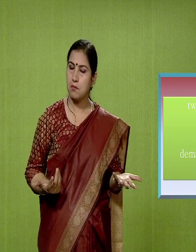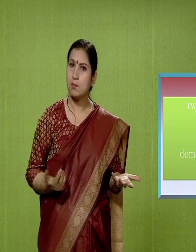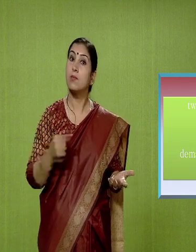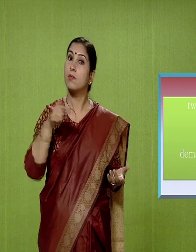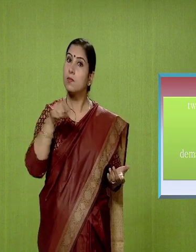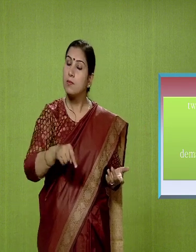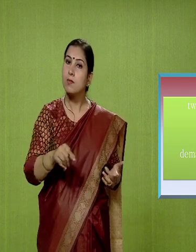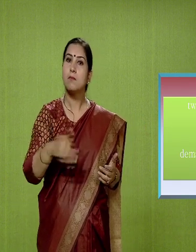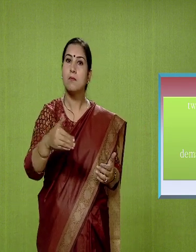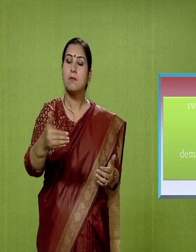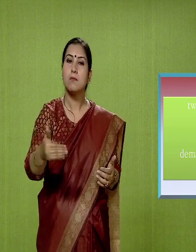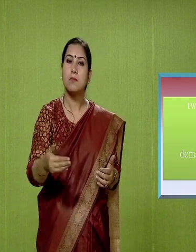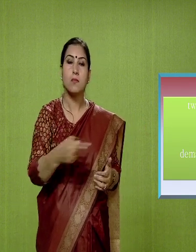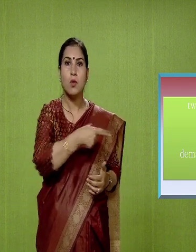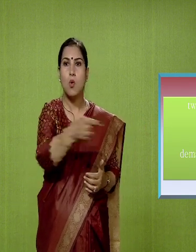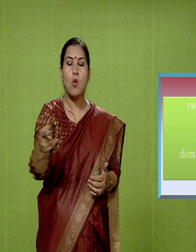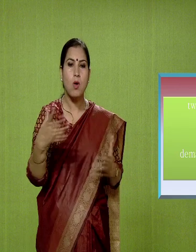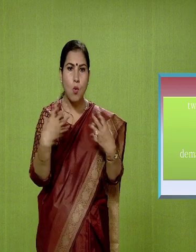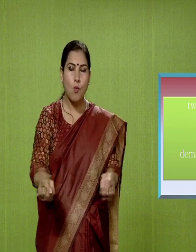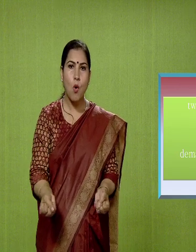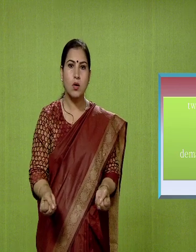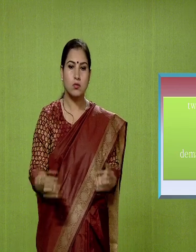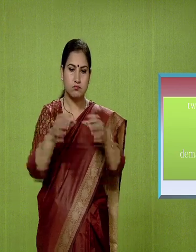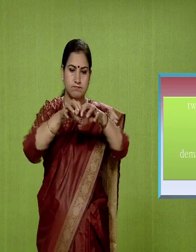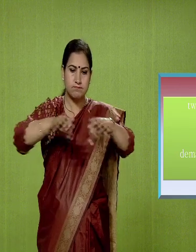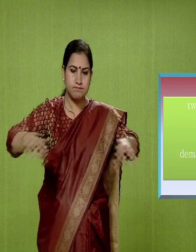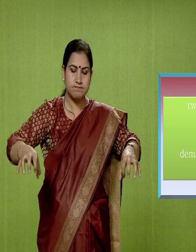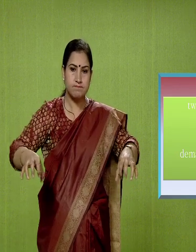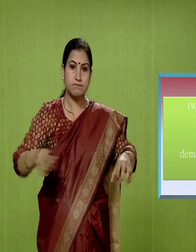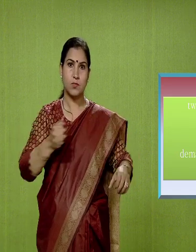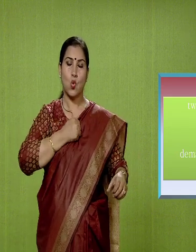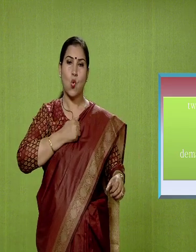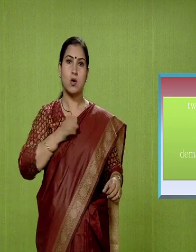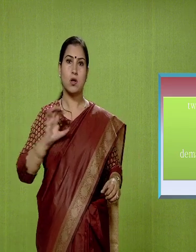This finally led to the demand of creating a new country for Muslims